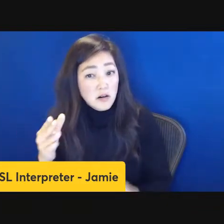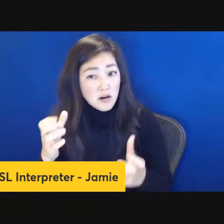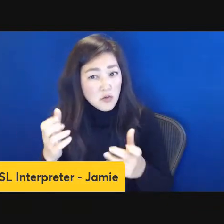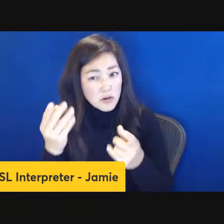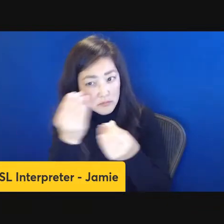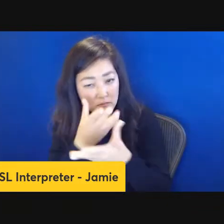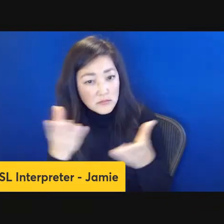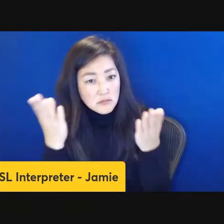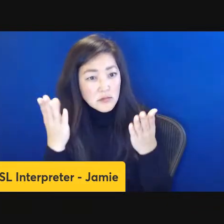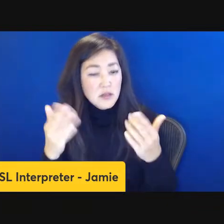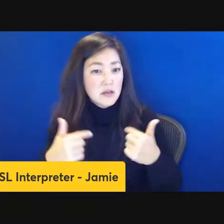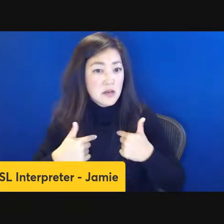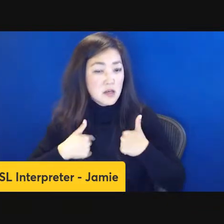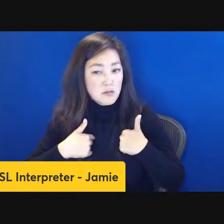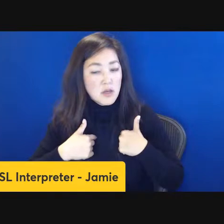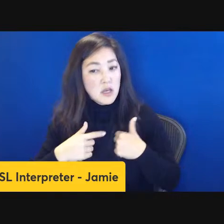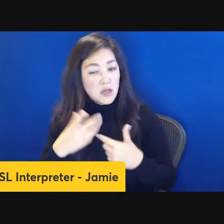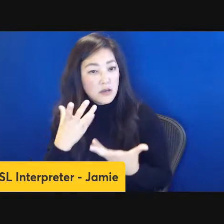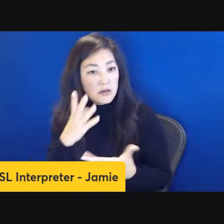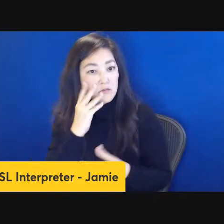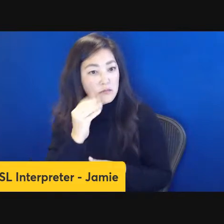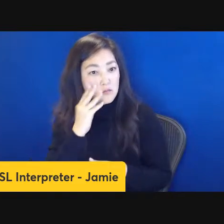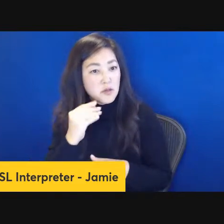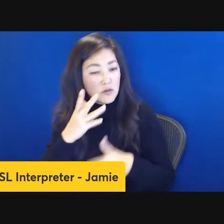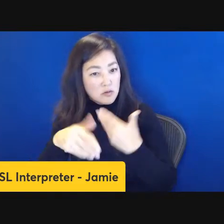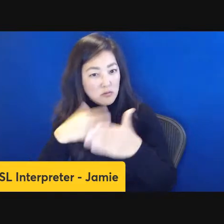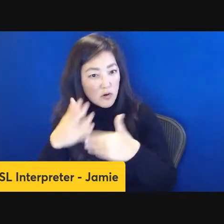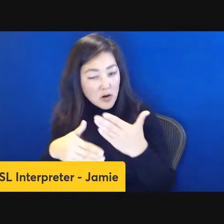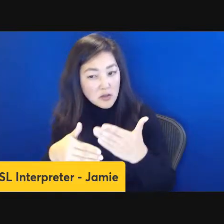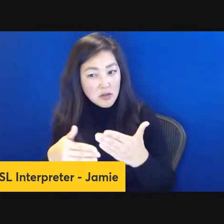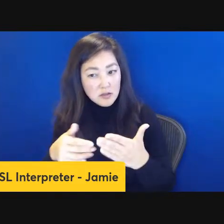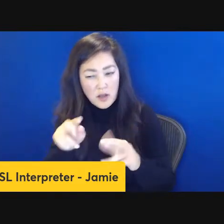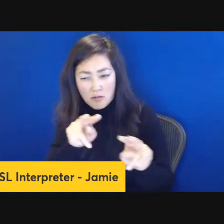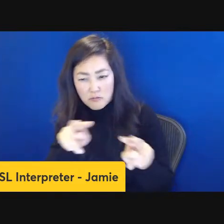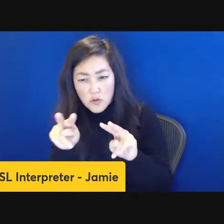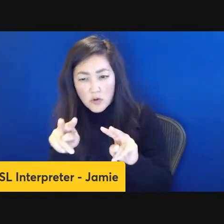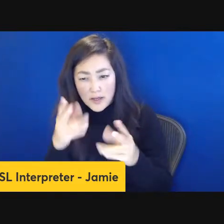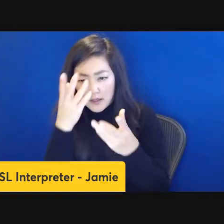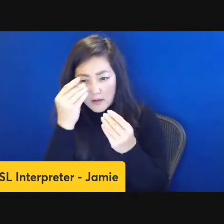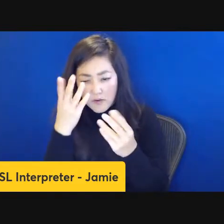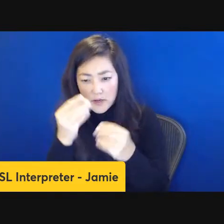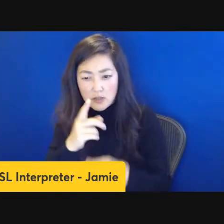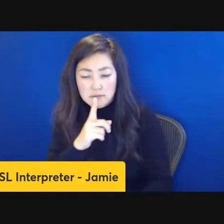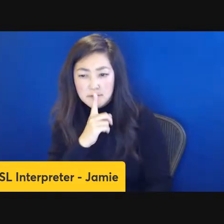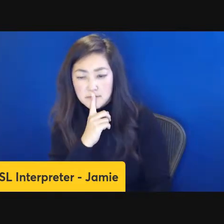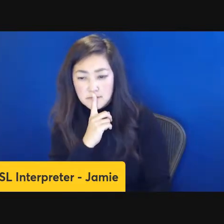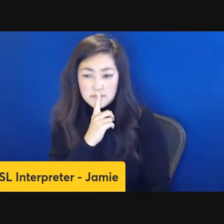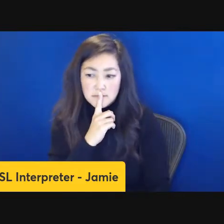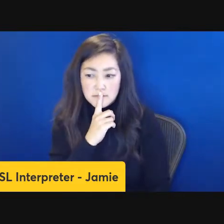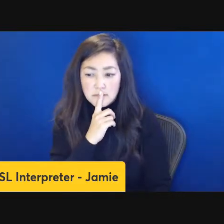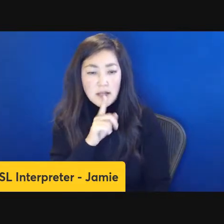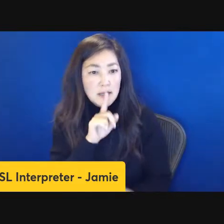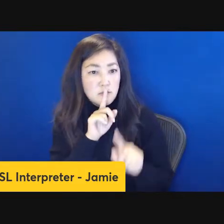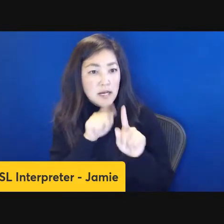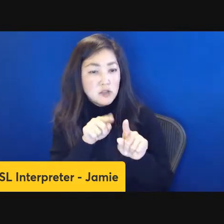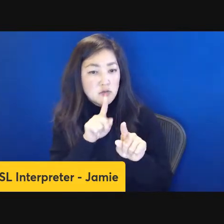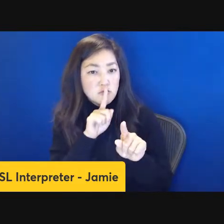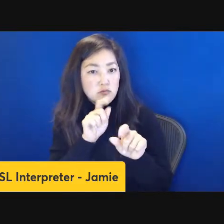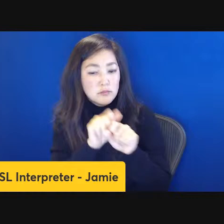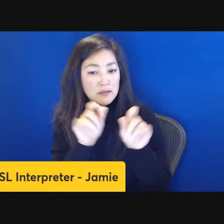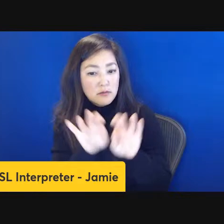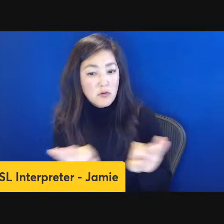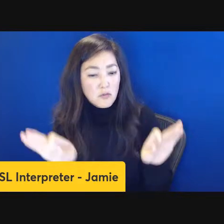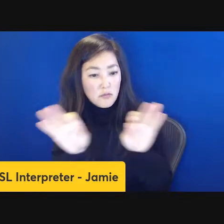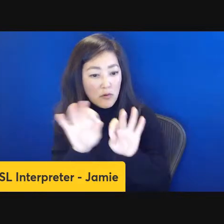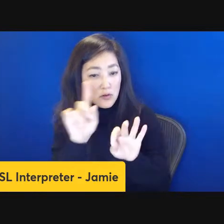of gone through this process of myself of reading and looking at the data and really answering a really important question that I think that